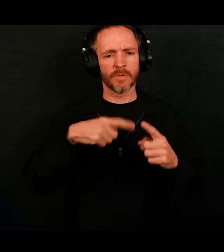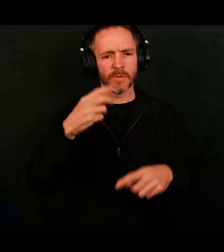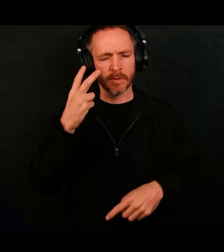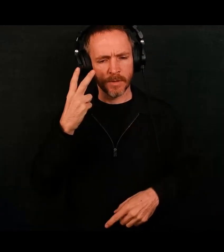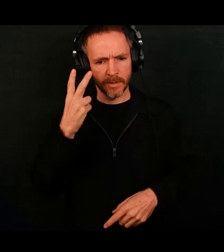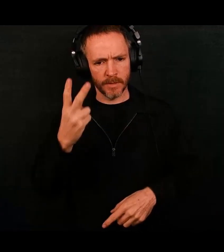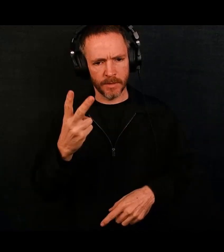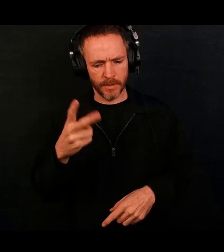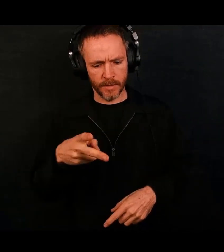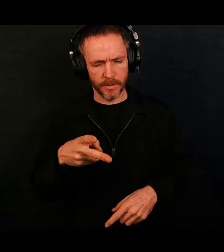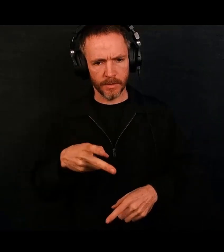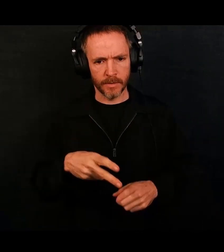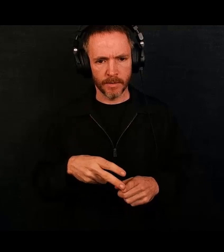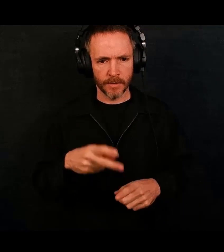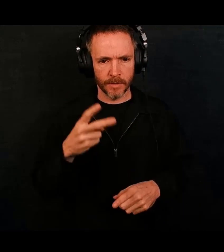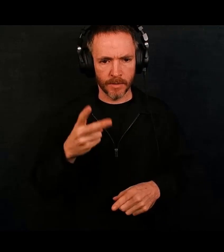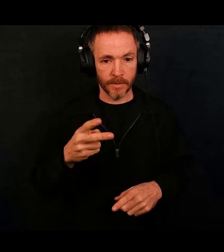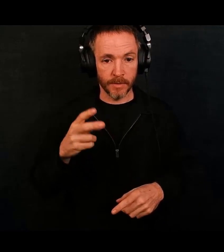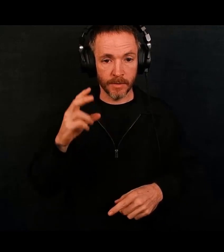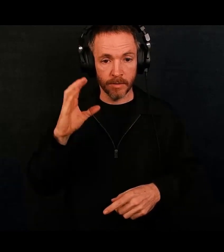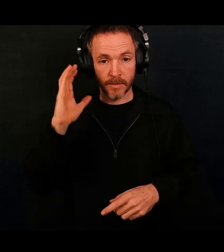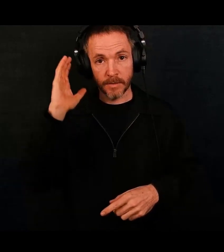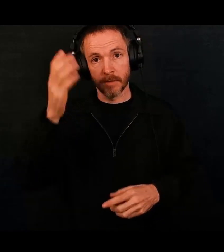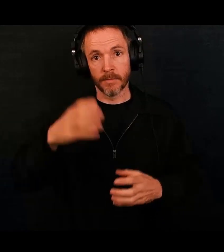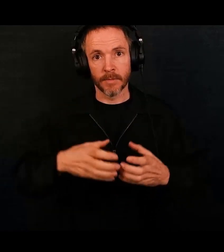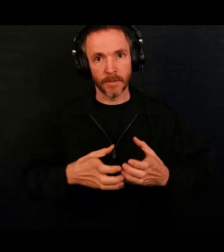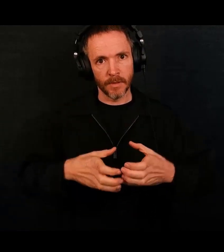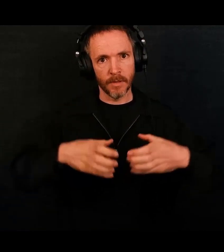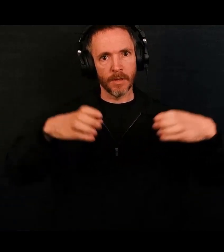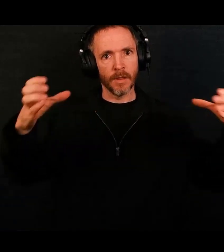does seem a lot bigger than that.